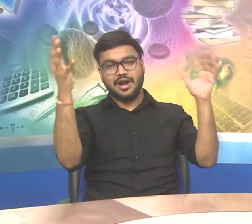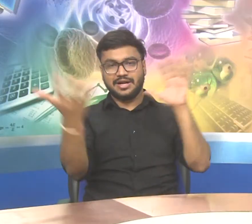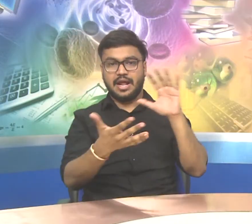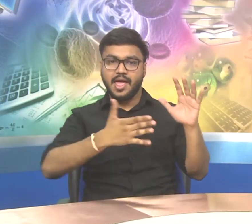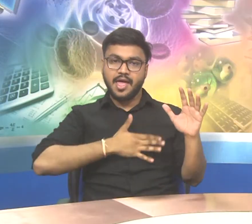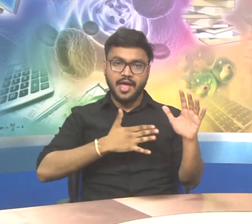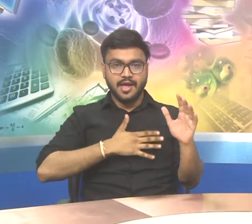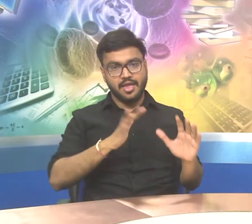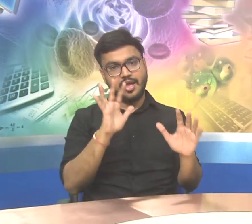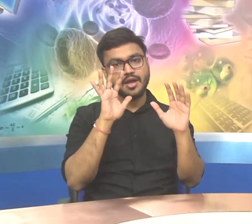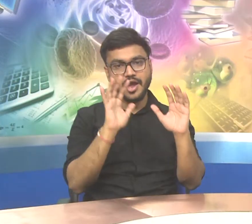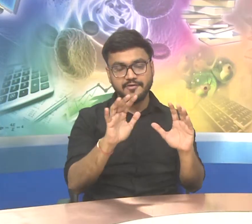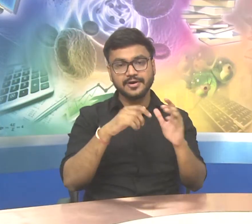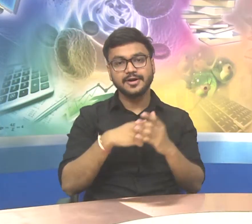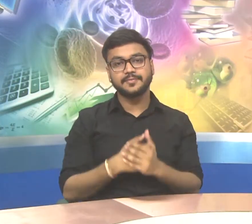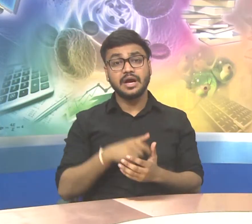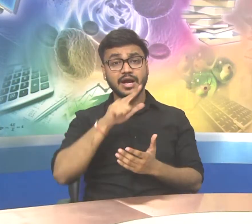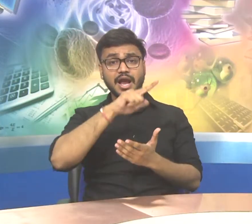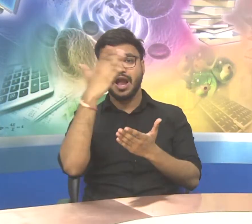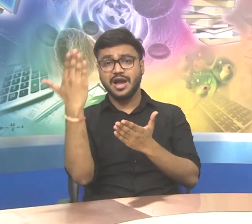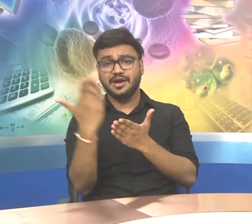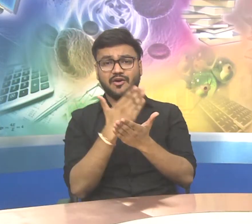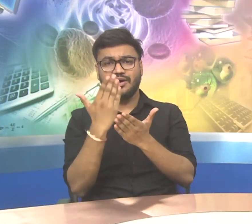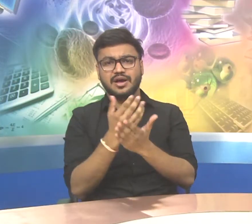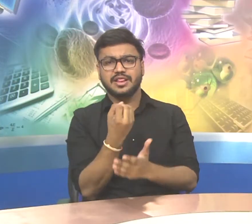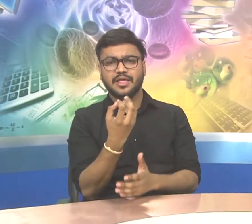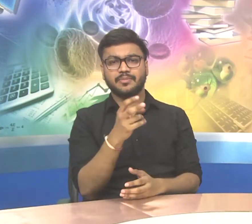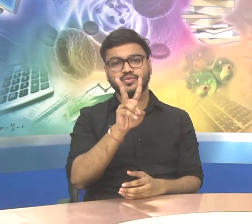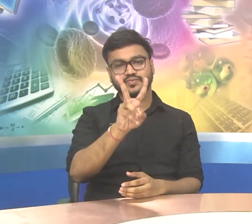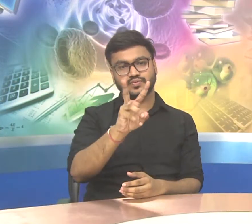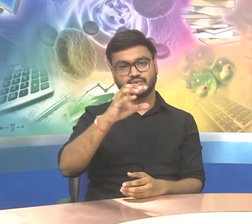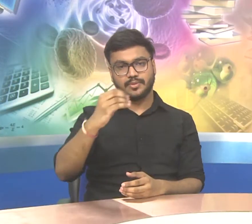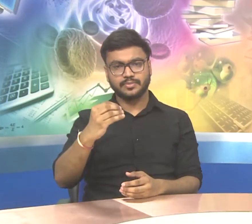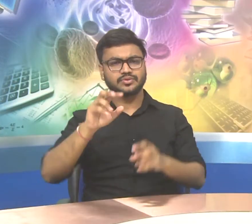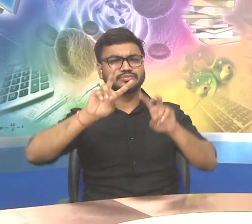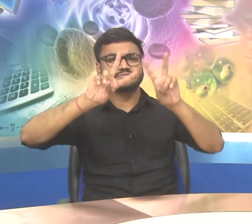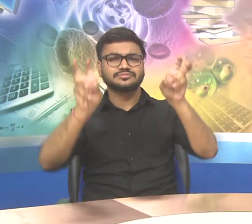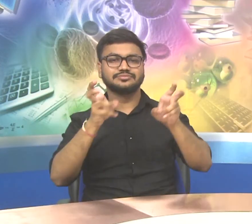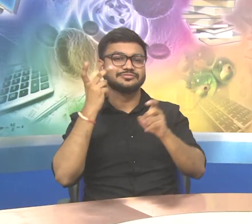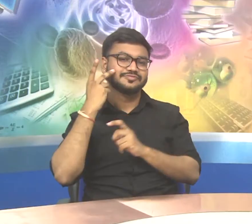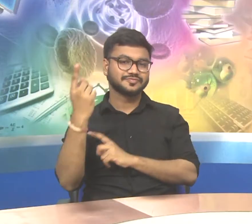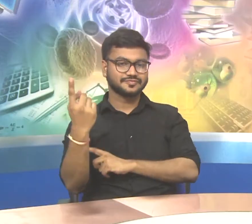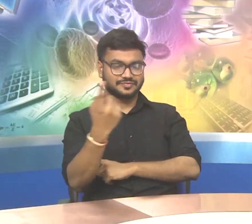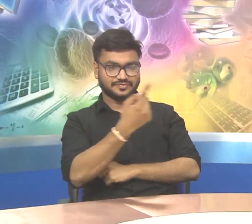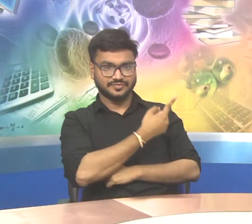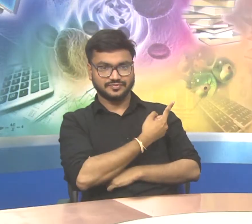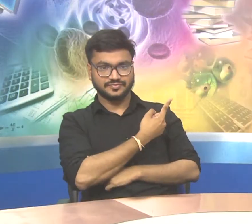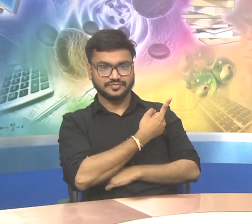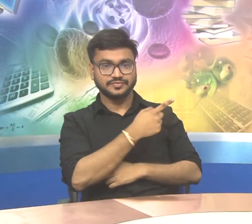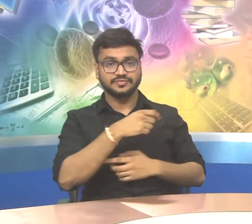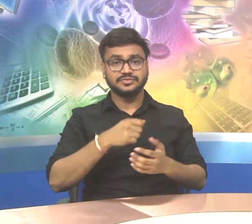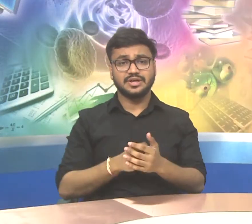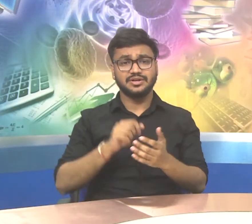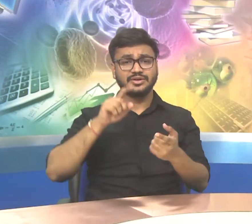7, The Living World, lesson 20,